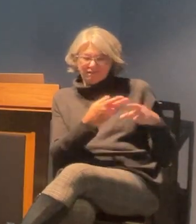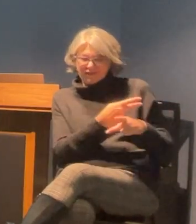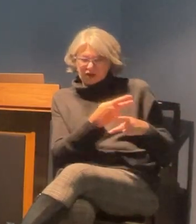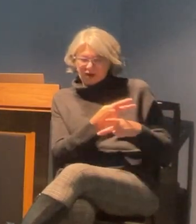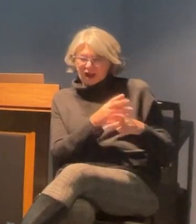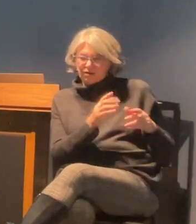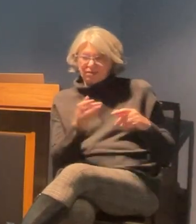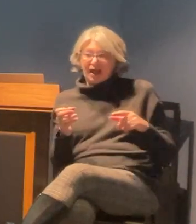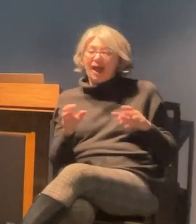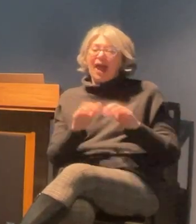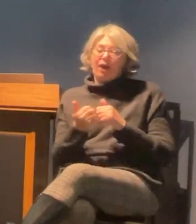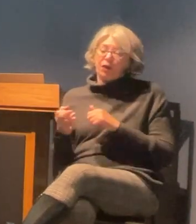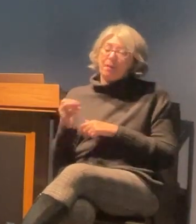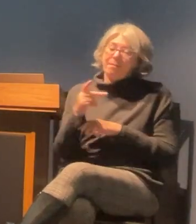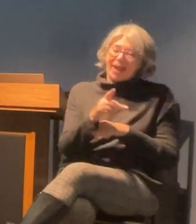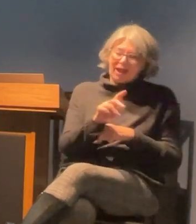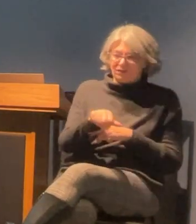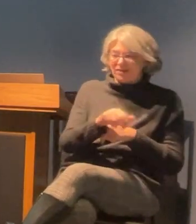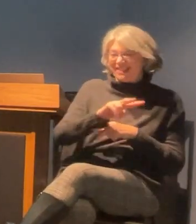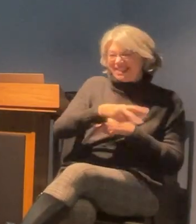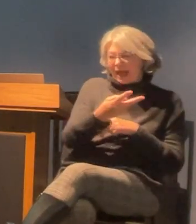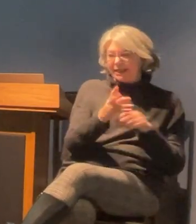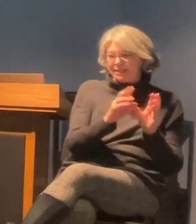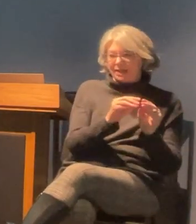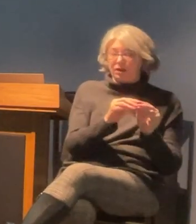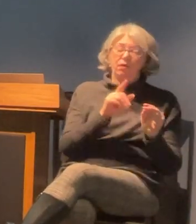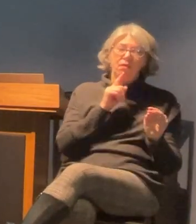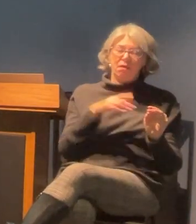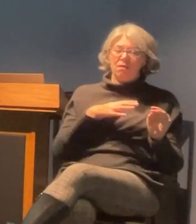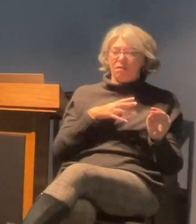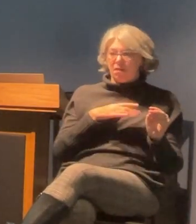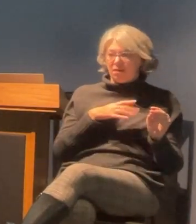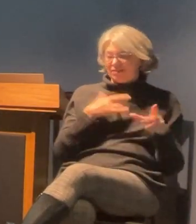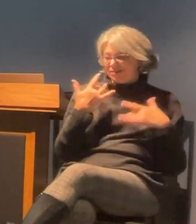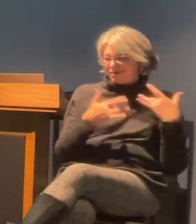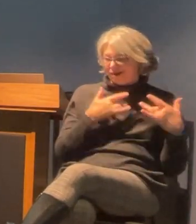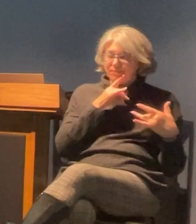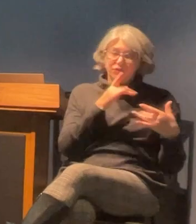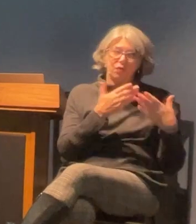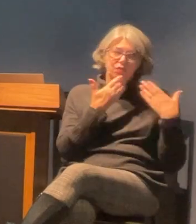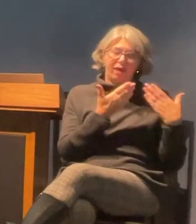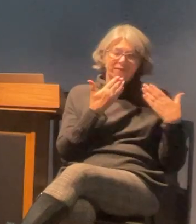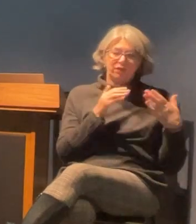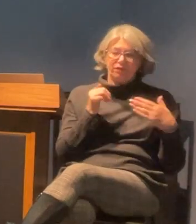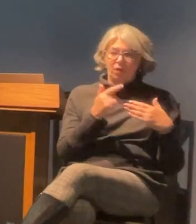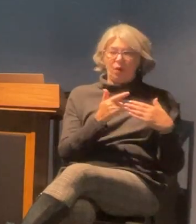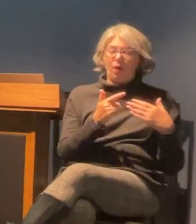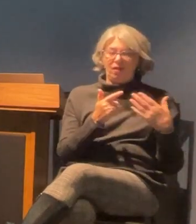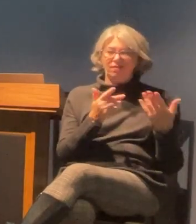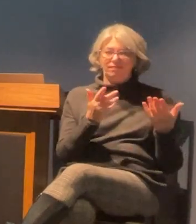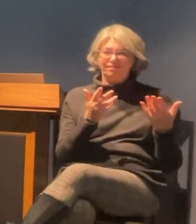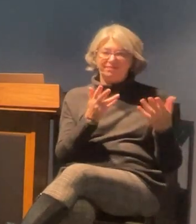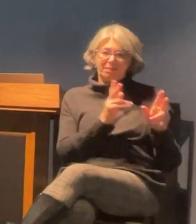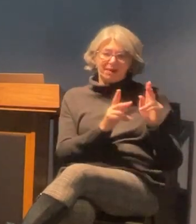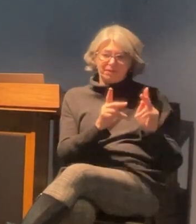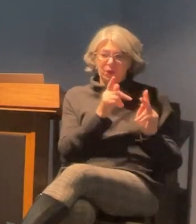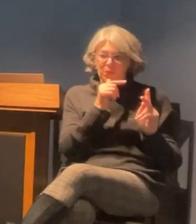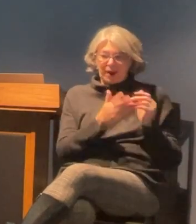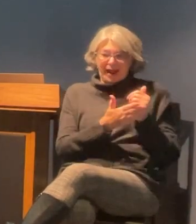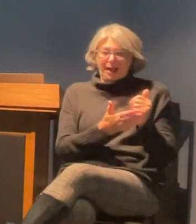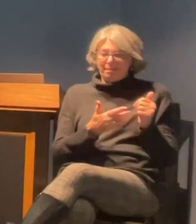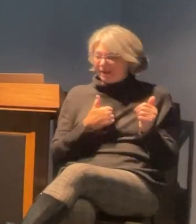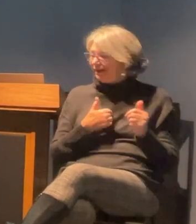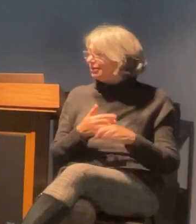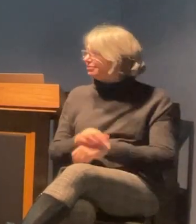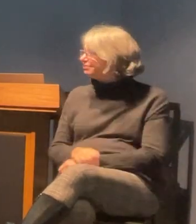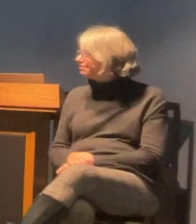it out to come back to do another session, which was very exciting, and I'm so grateful for all the people that helped me.